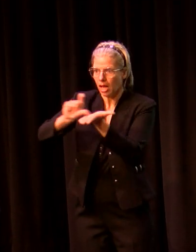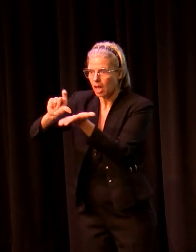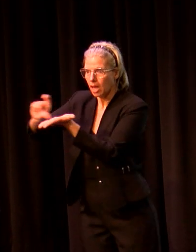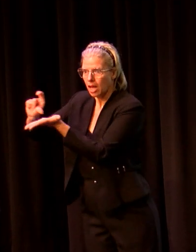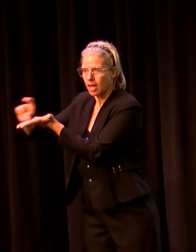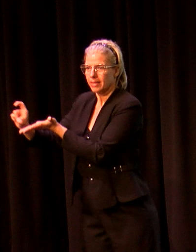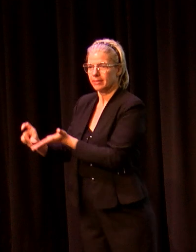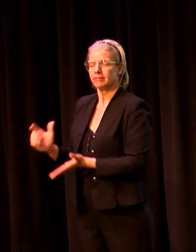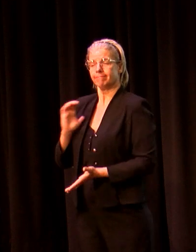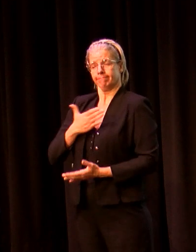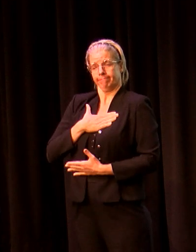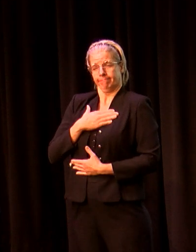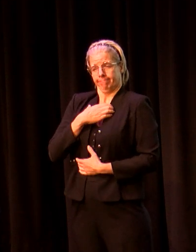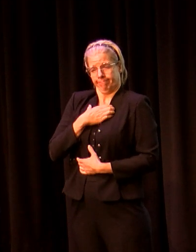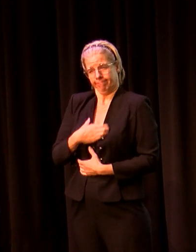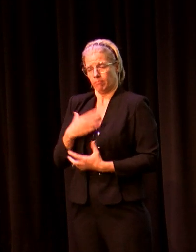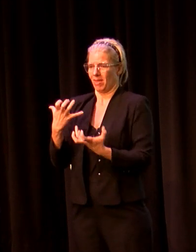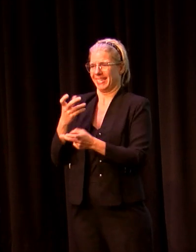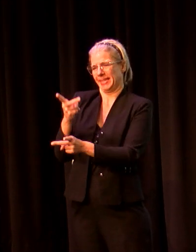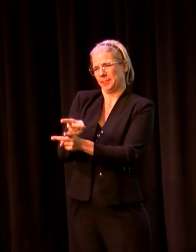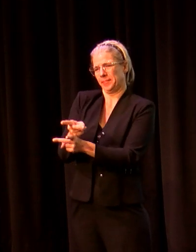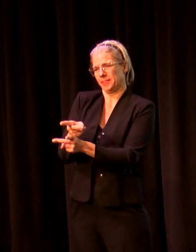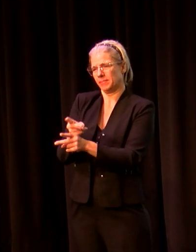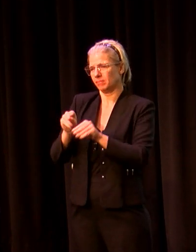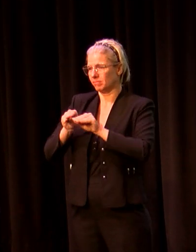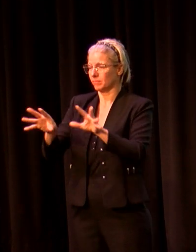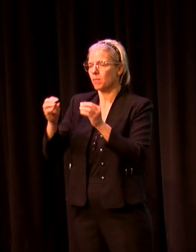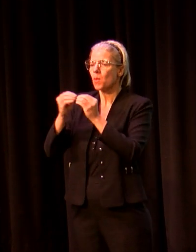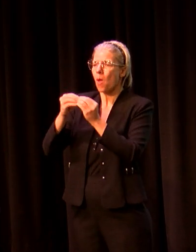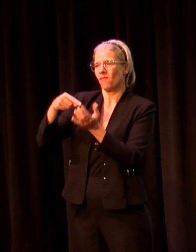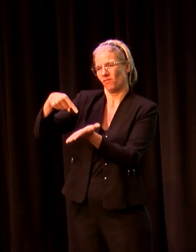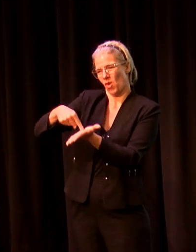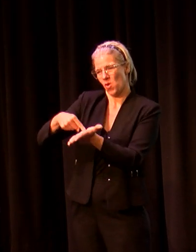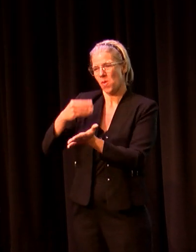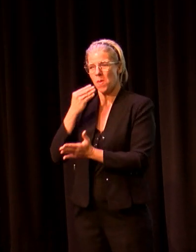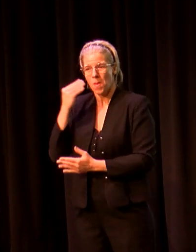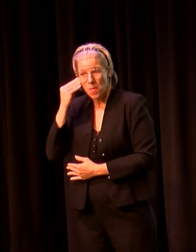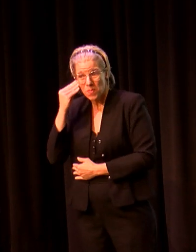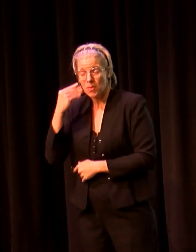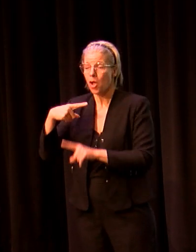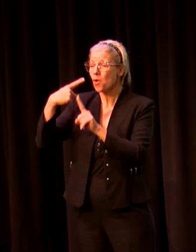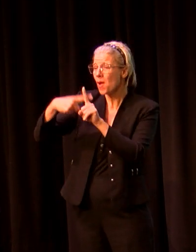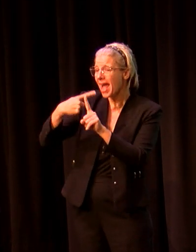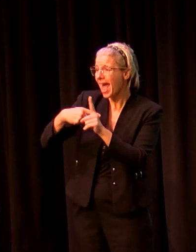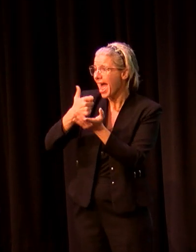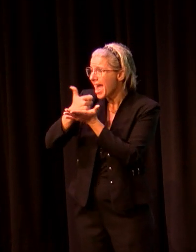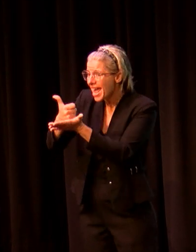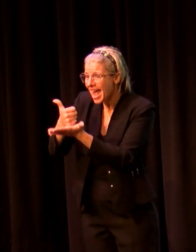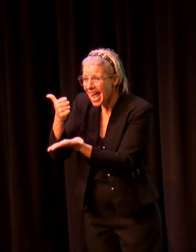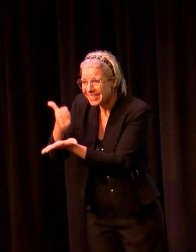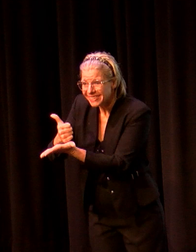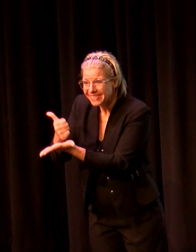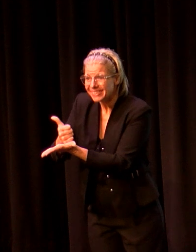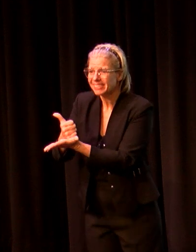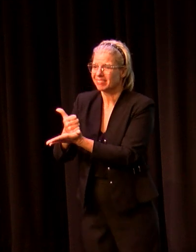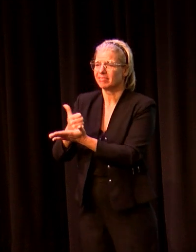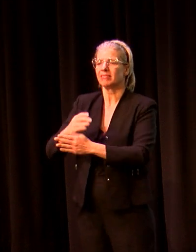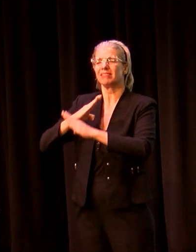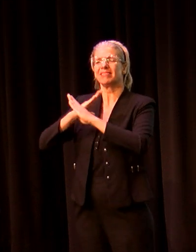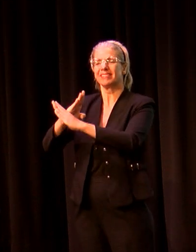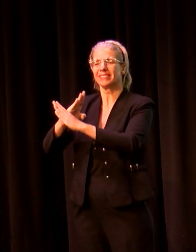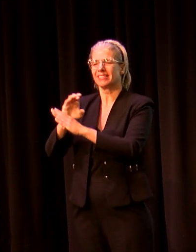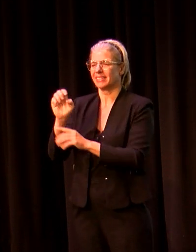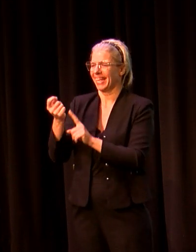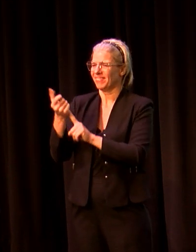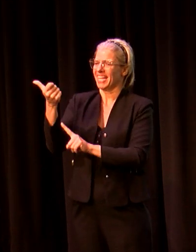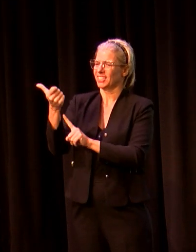and expand affordable housing resources, and this includes rental assistance, eviction prevention, streamlining the permitting